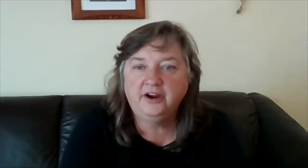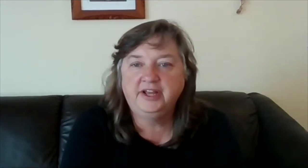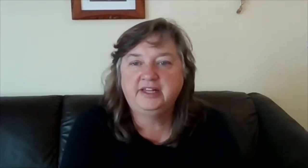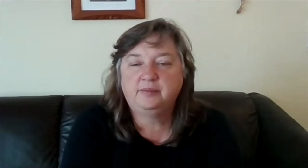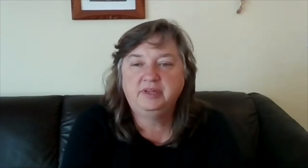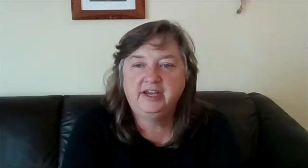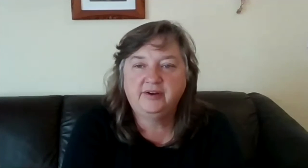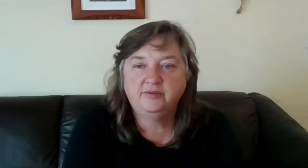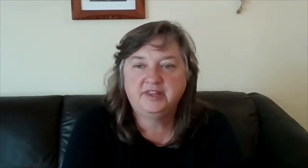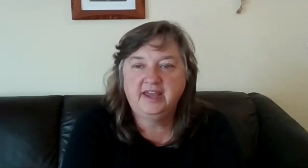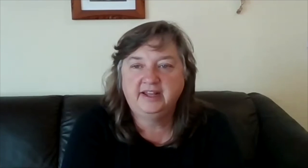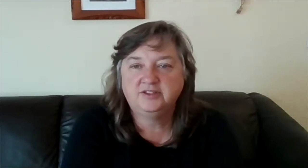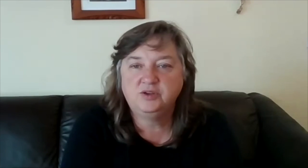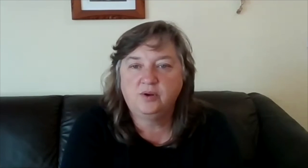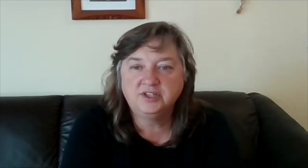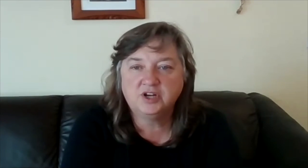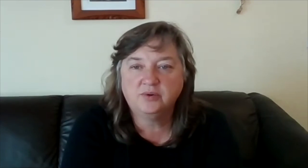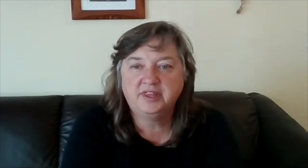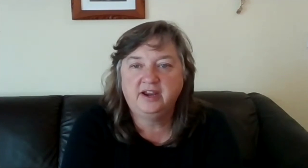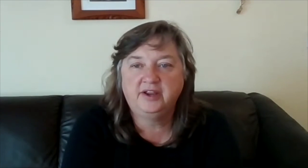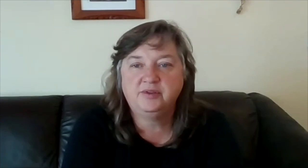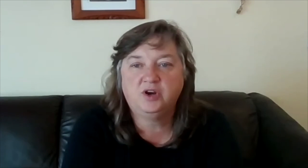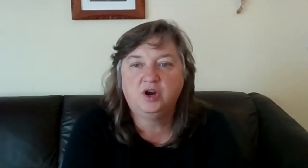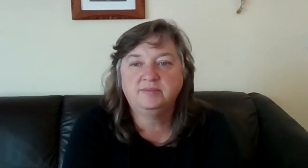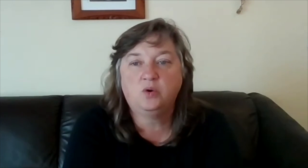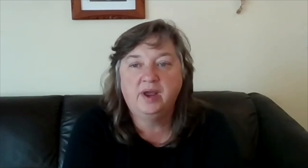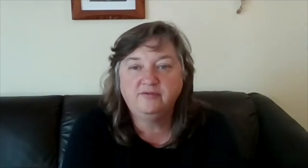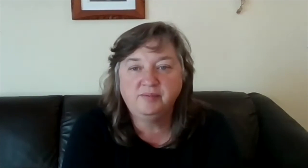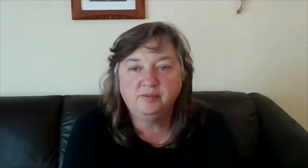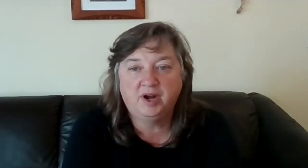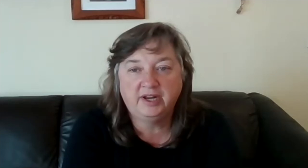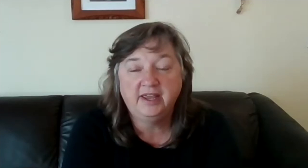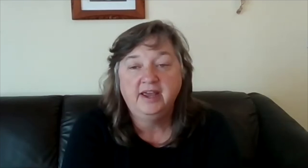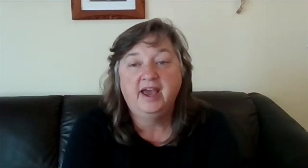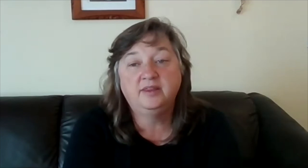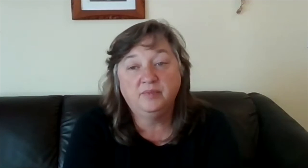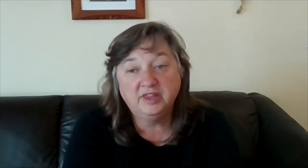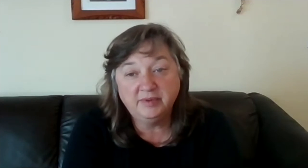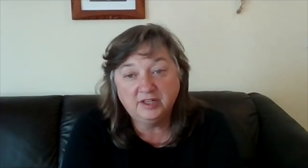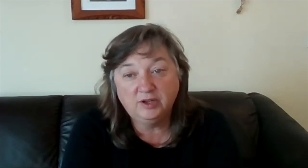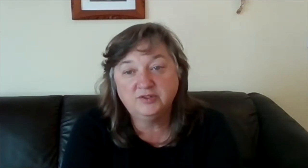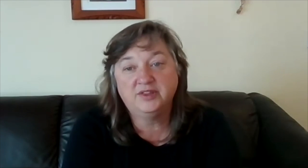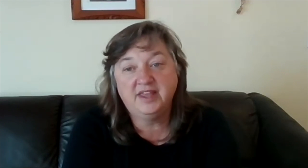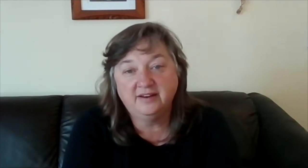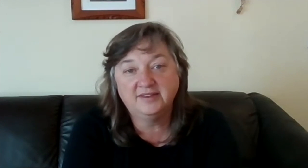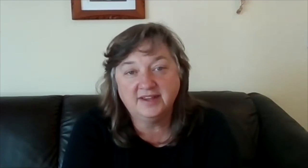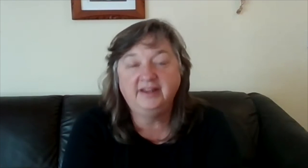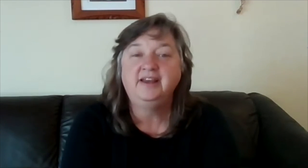area like playground with the A hands, do you always start with the area with your arms away from your body and then bring them in closer at the end of the sign?